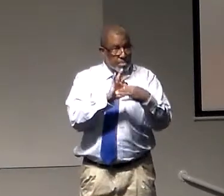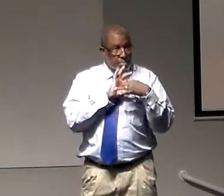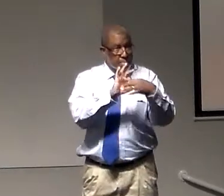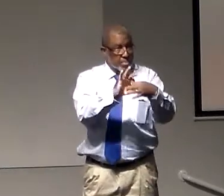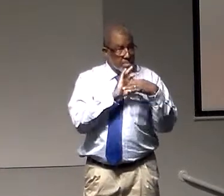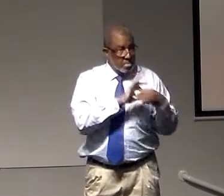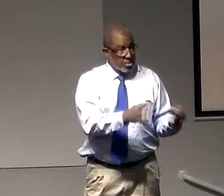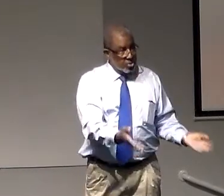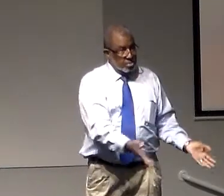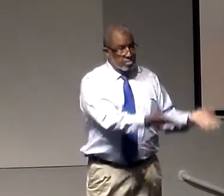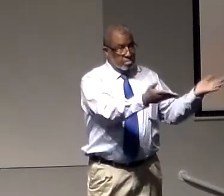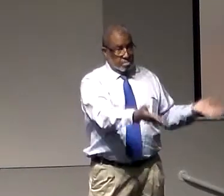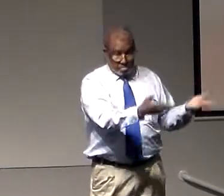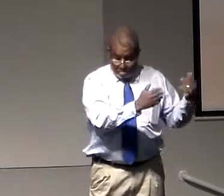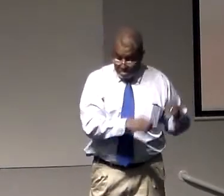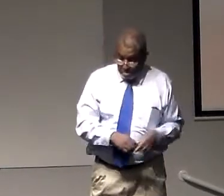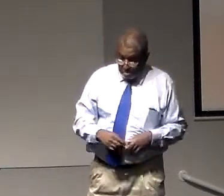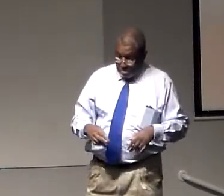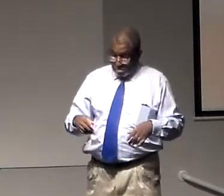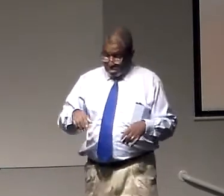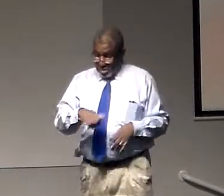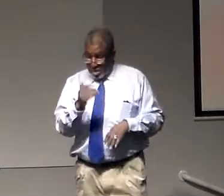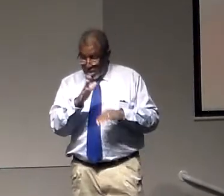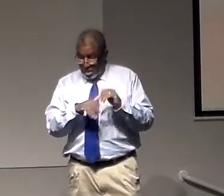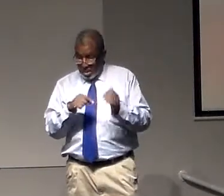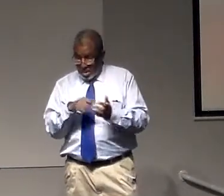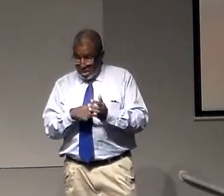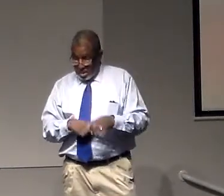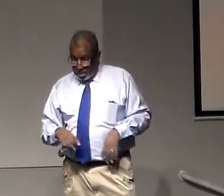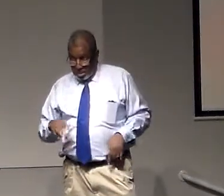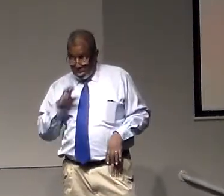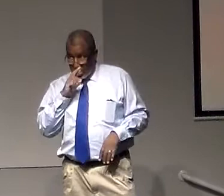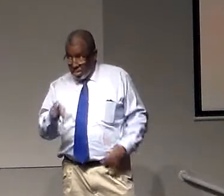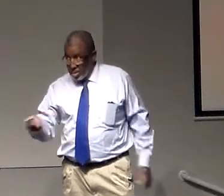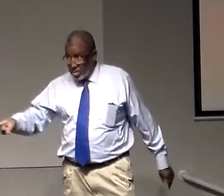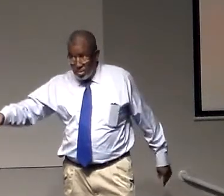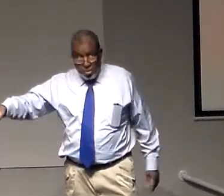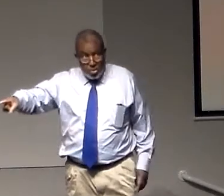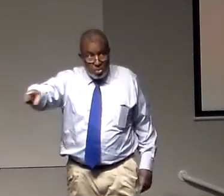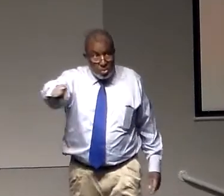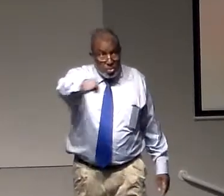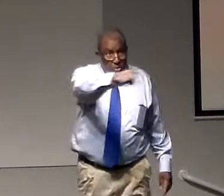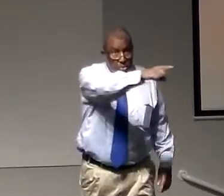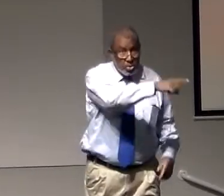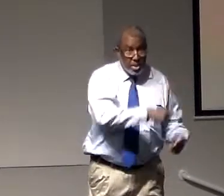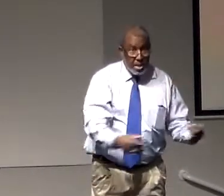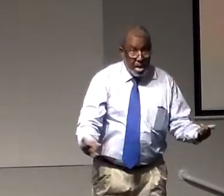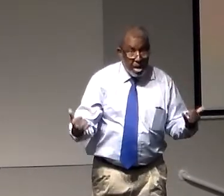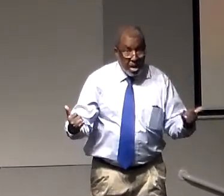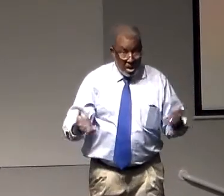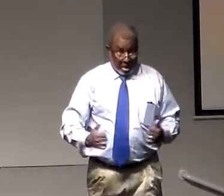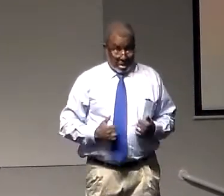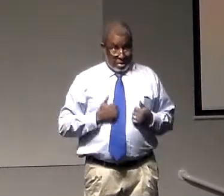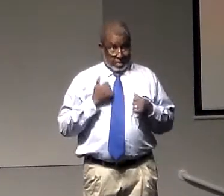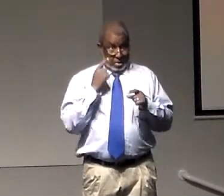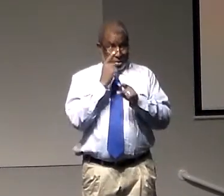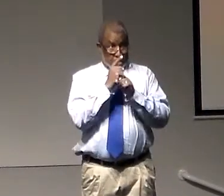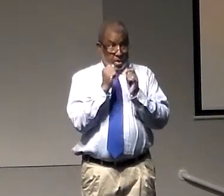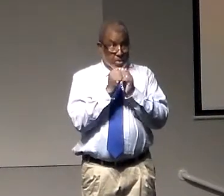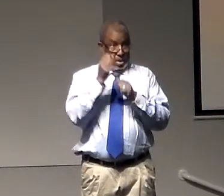this cooperative. So, other than that, are you living right with God?